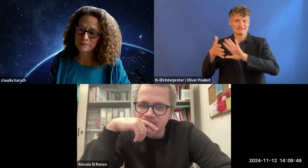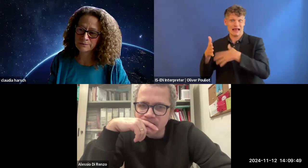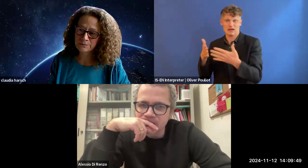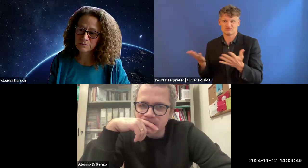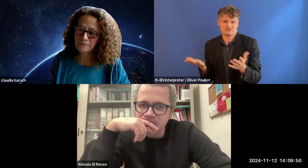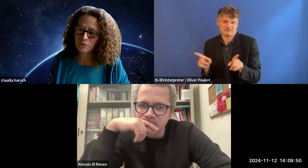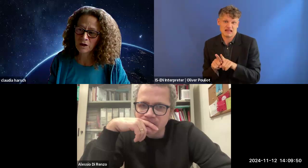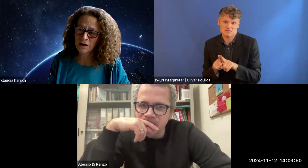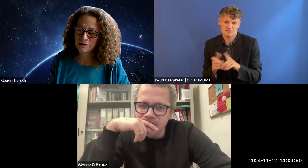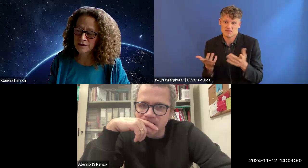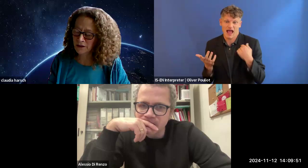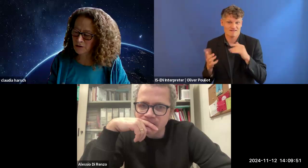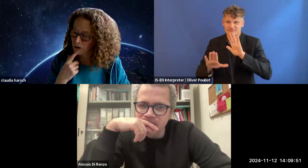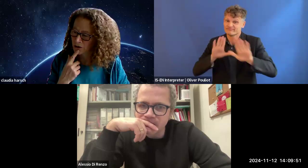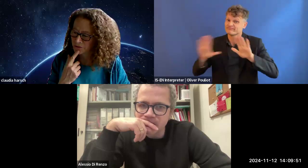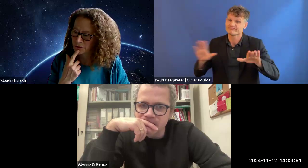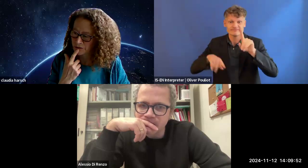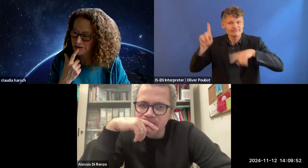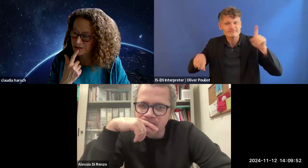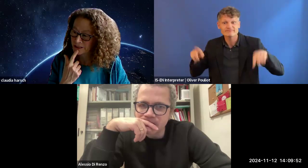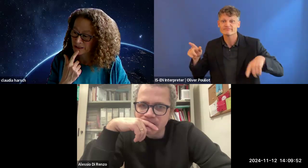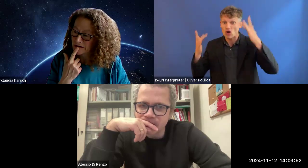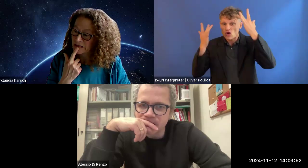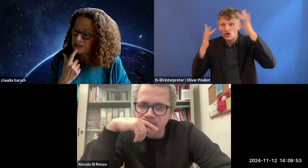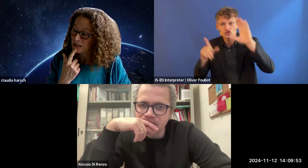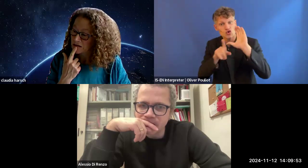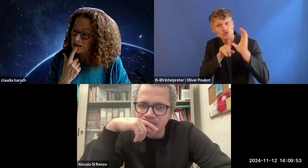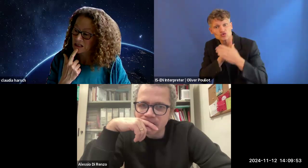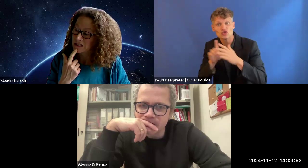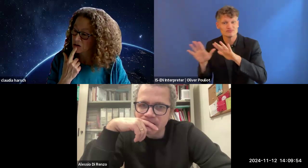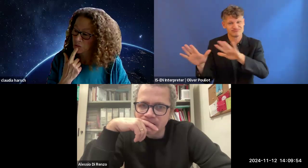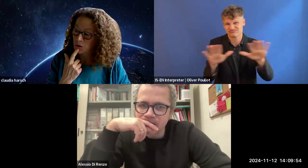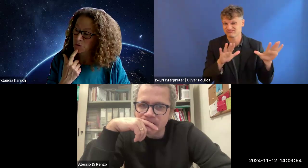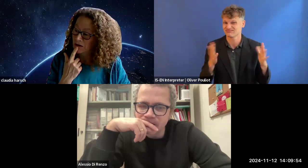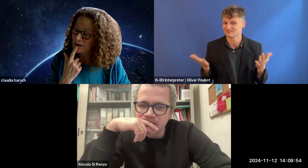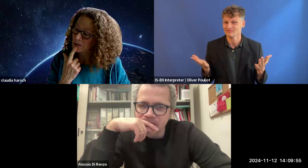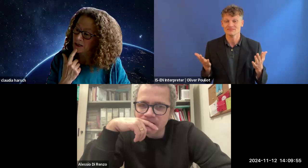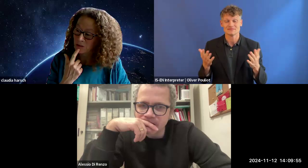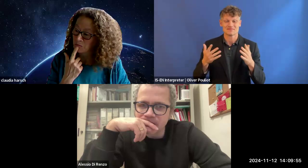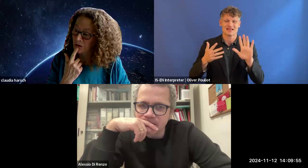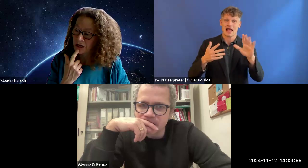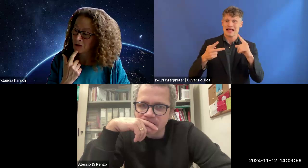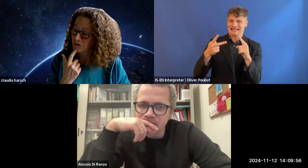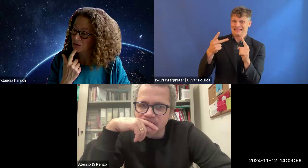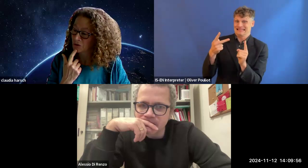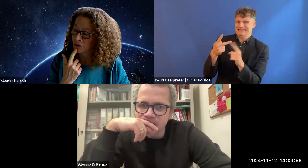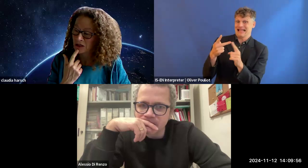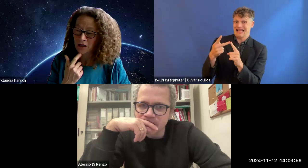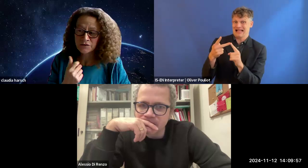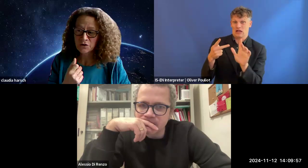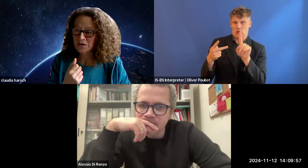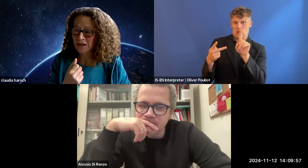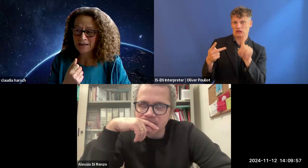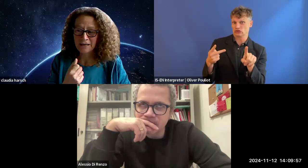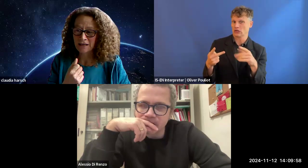from it. And the second part of your question, that's a good one where I may have not